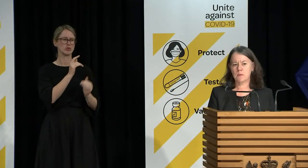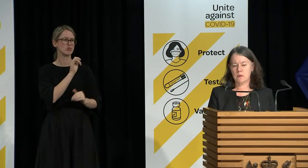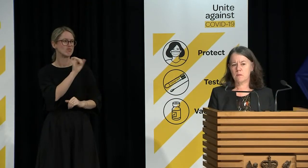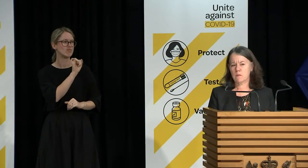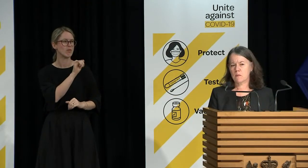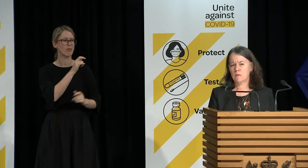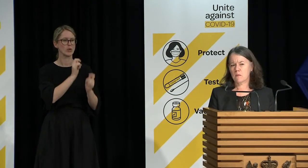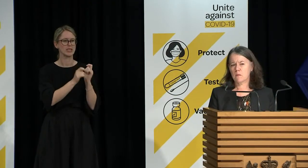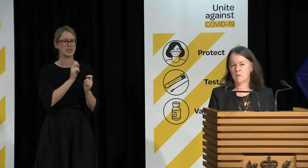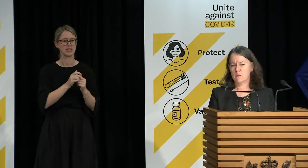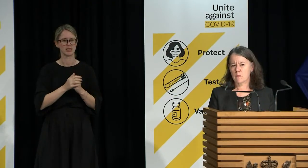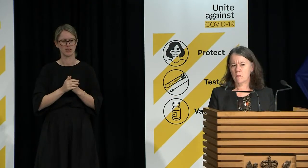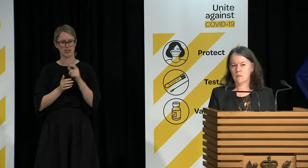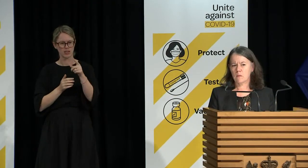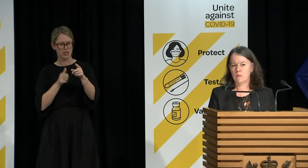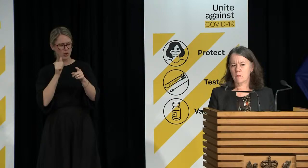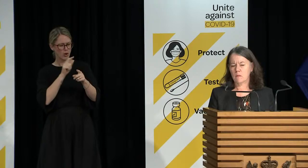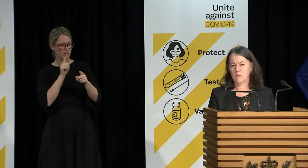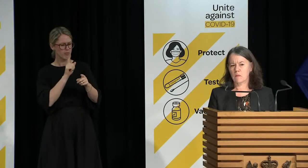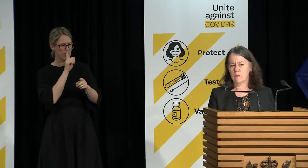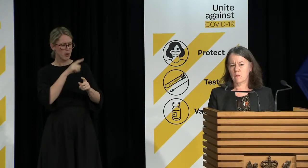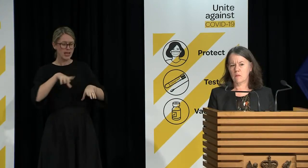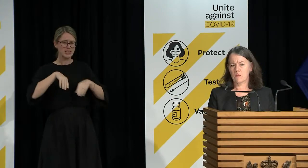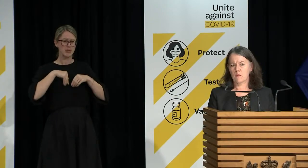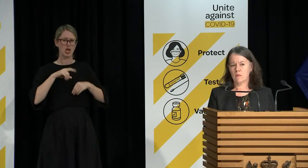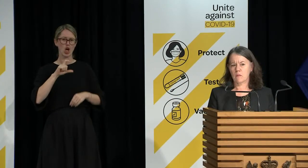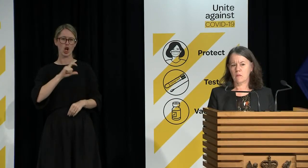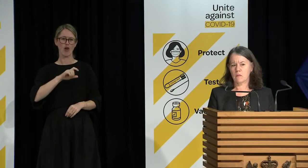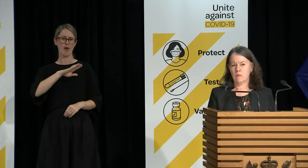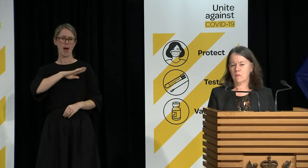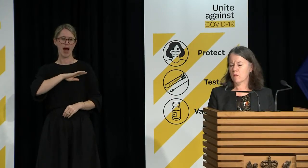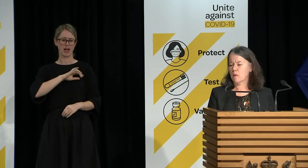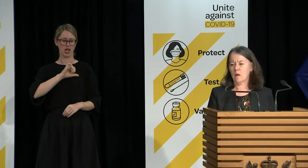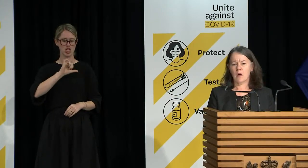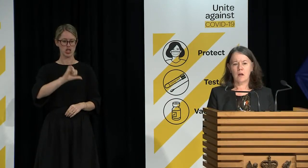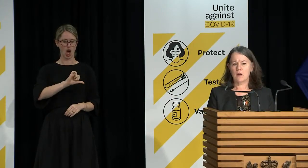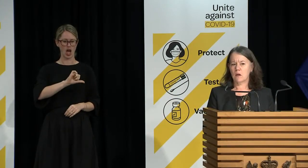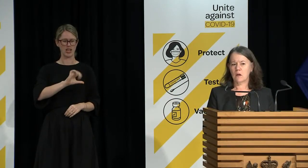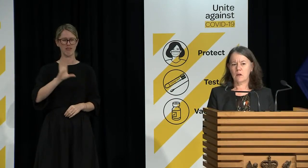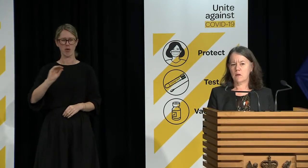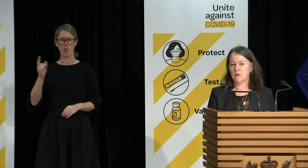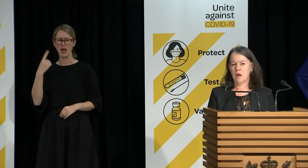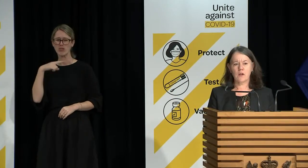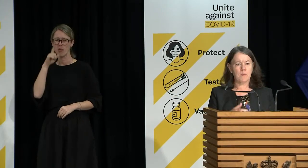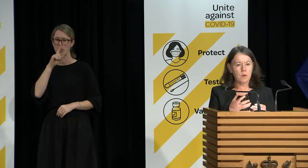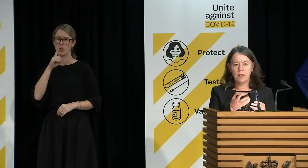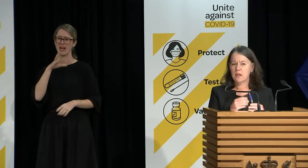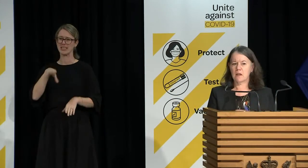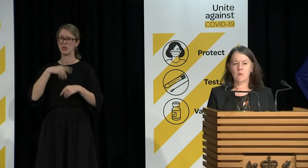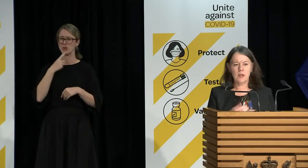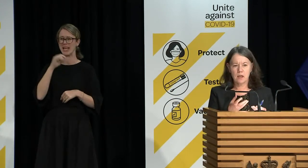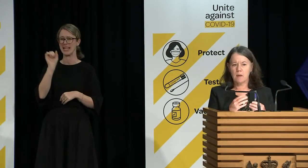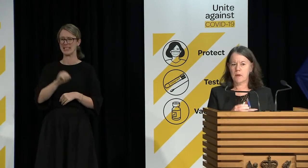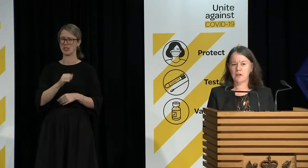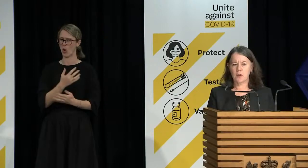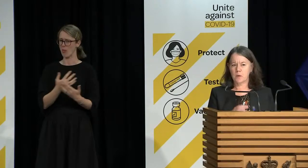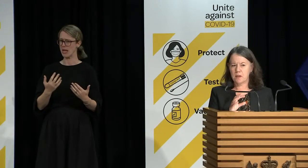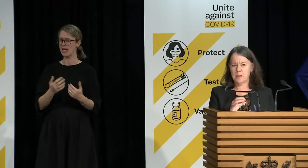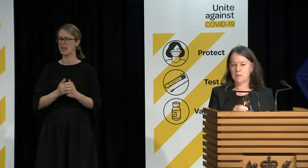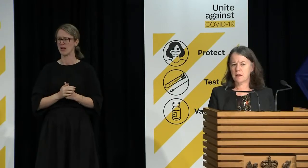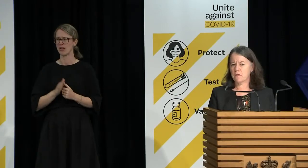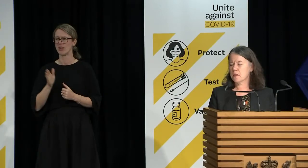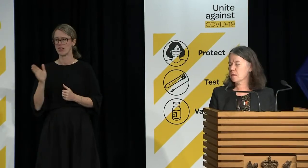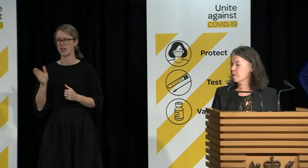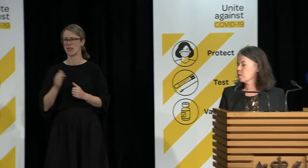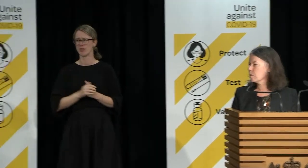those suburbs. Do you know what take-up is like? Because at Clover Park it was like 9 out of 100 households. No, I don't. But we can come back to you with.